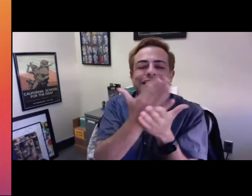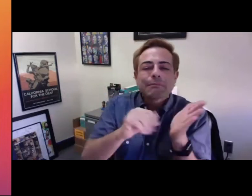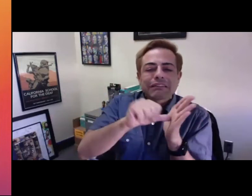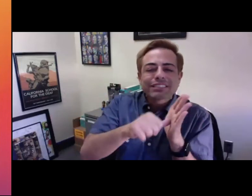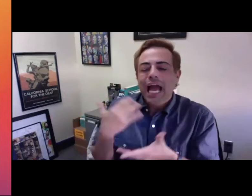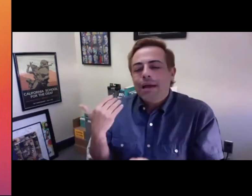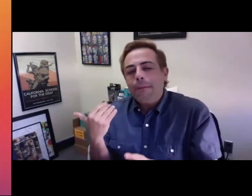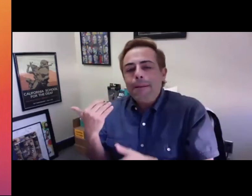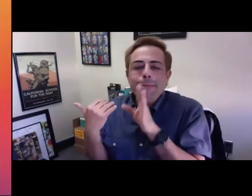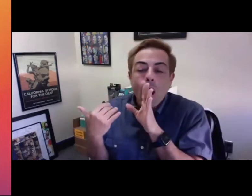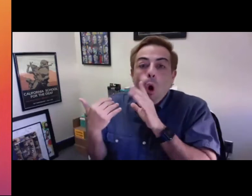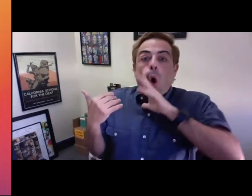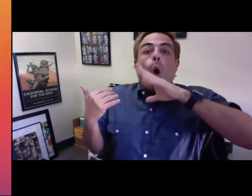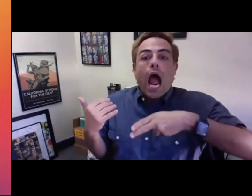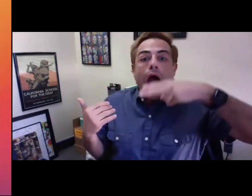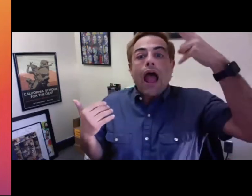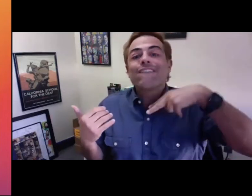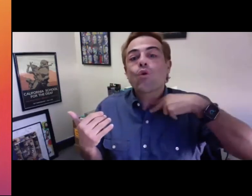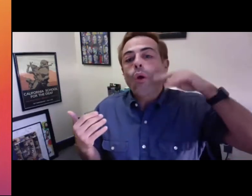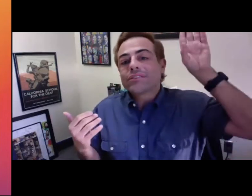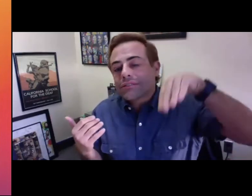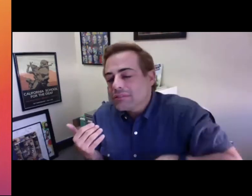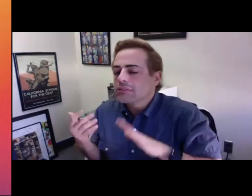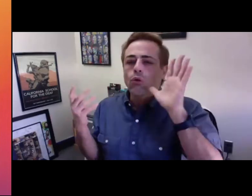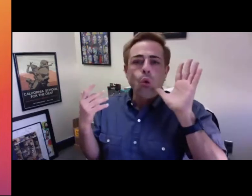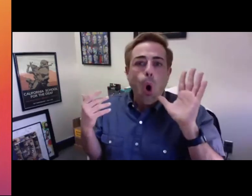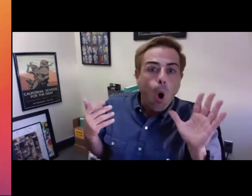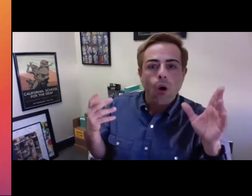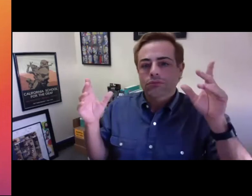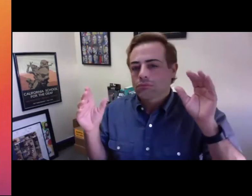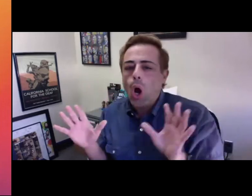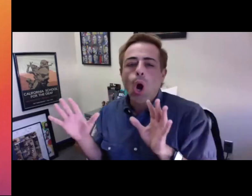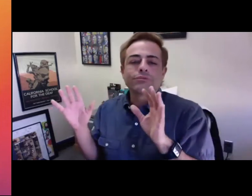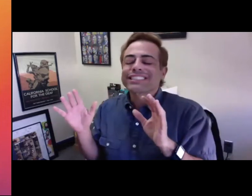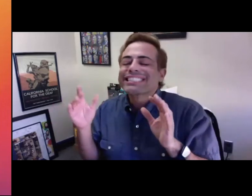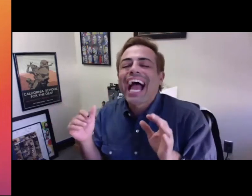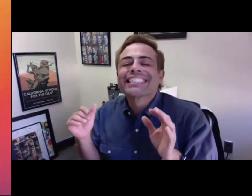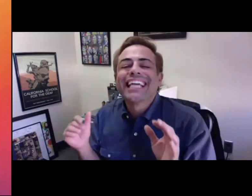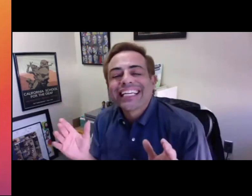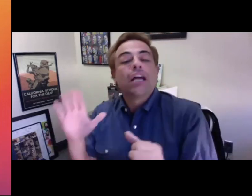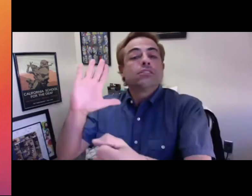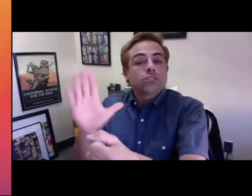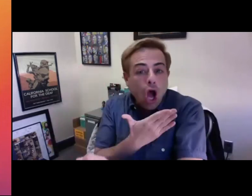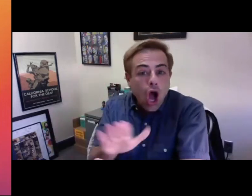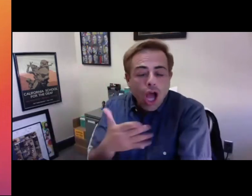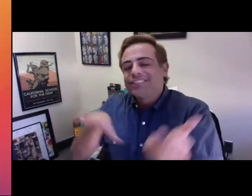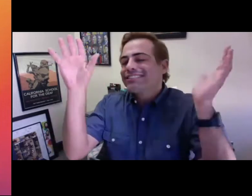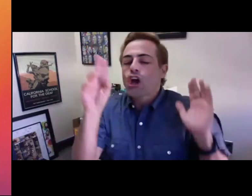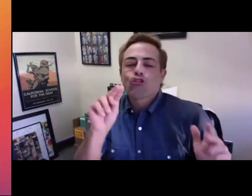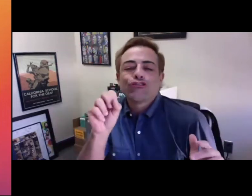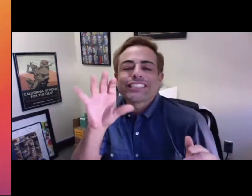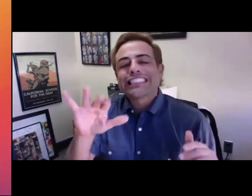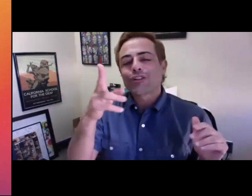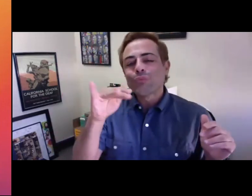is perfect. They might babble to them or use a high-pitched voice or use kind of a sing-songy,